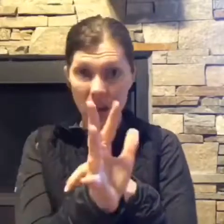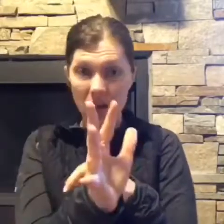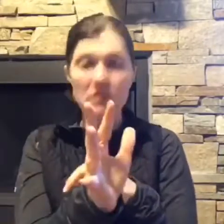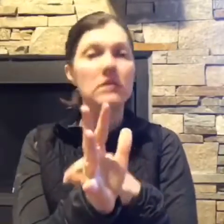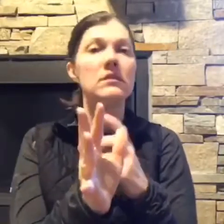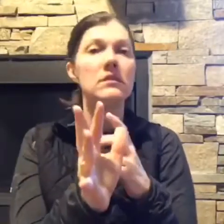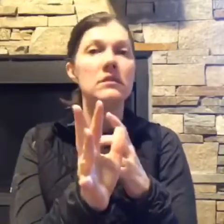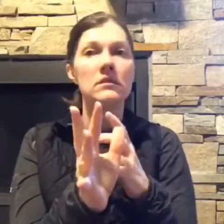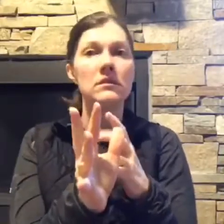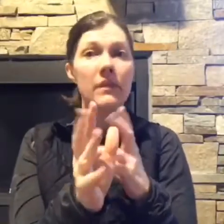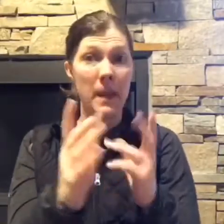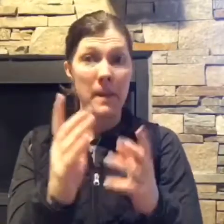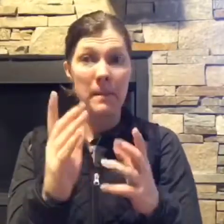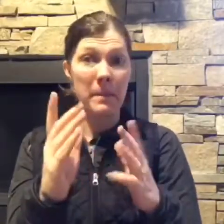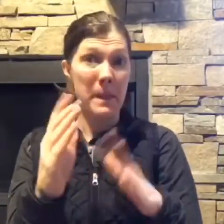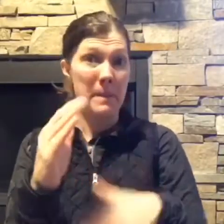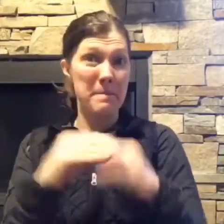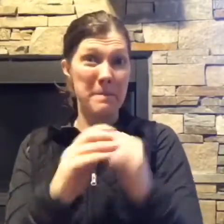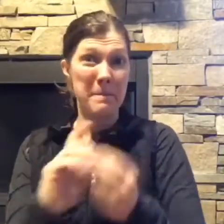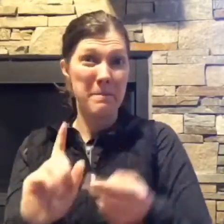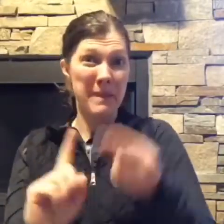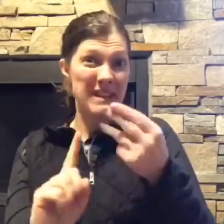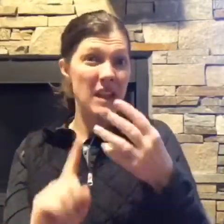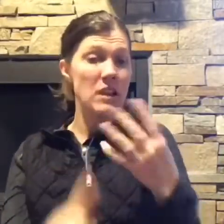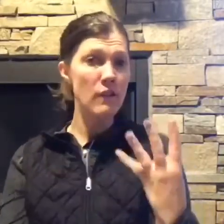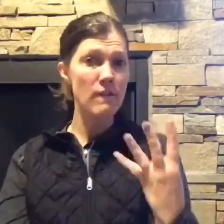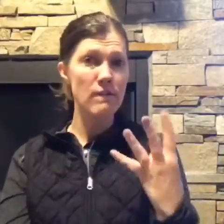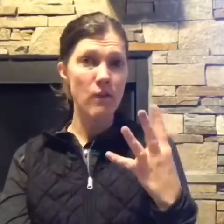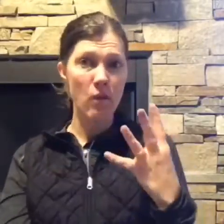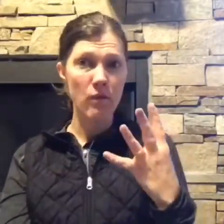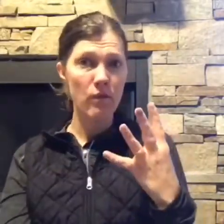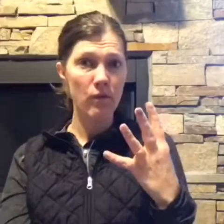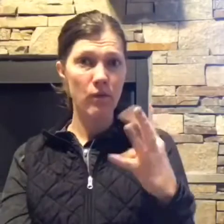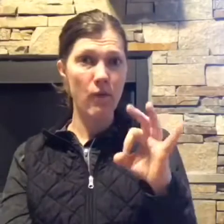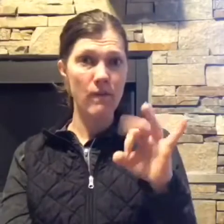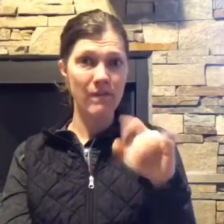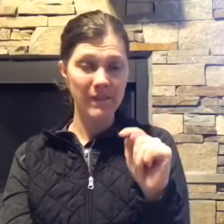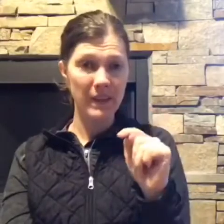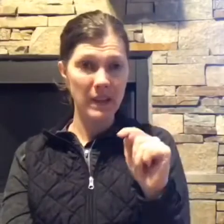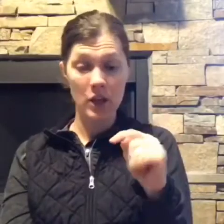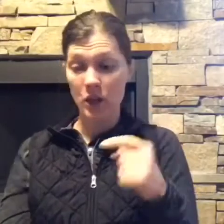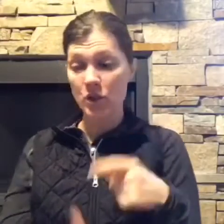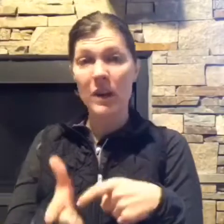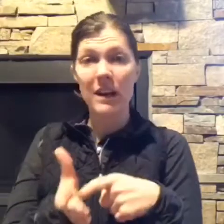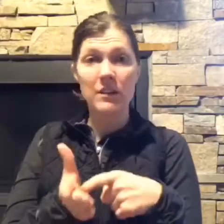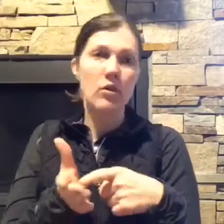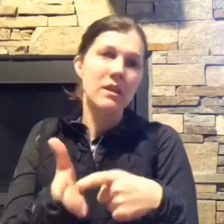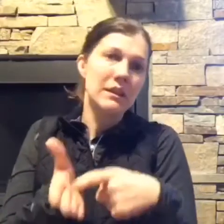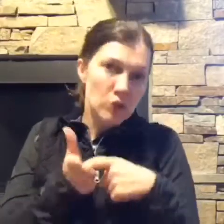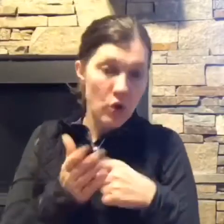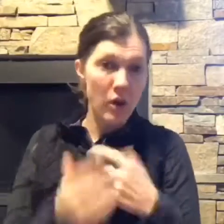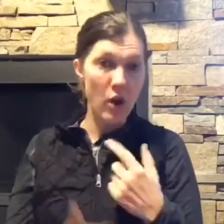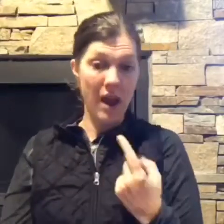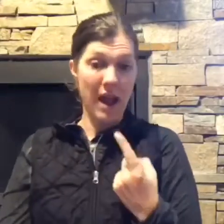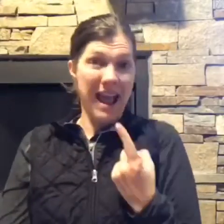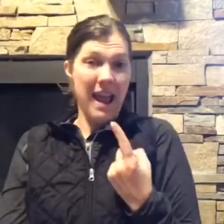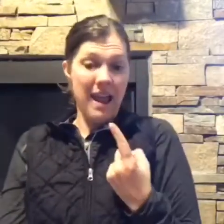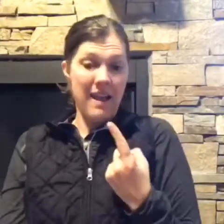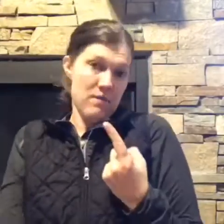max height? 4 feet. It took a half a second for the horse to get 4 feet in the air. 4 feet in the air was the highest this horse